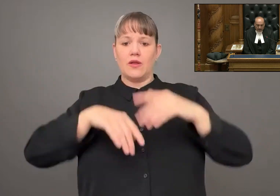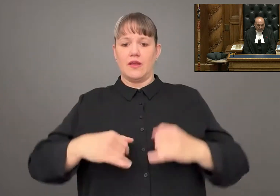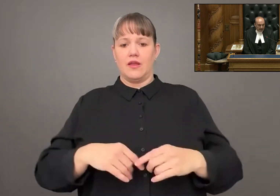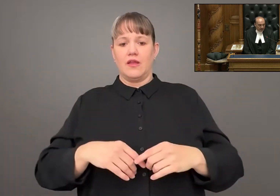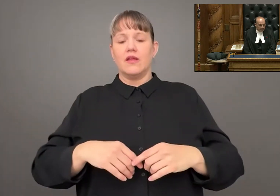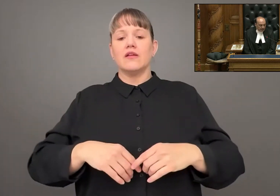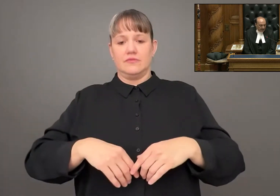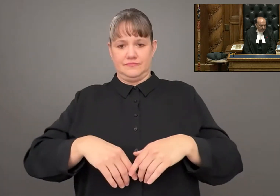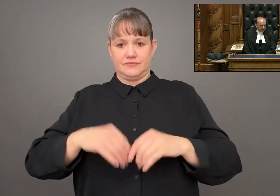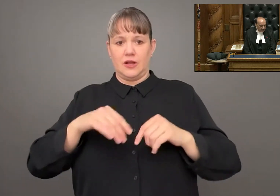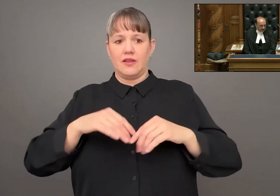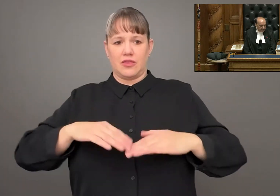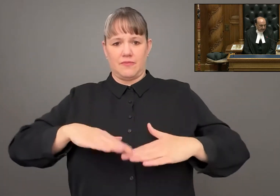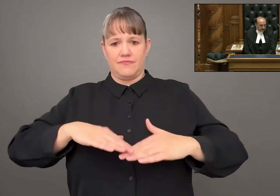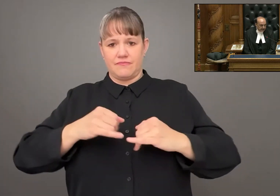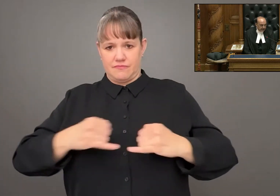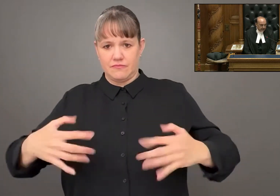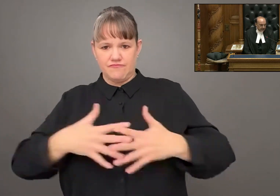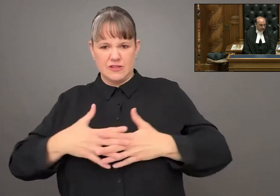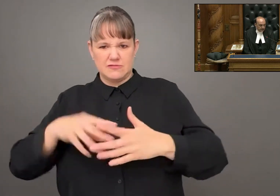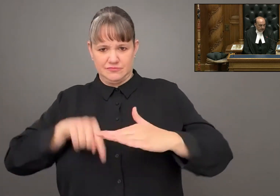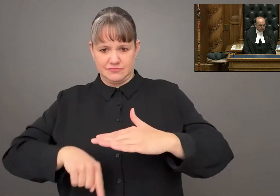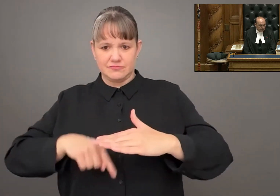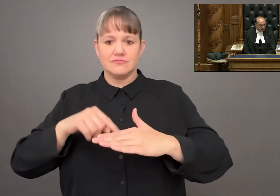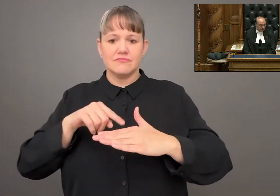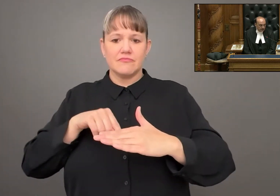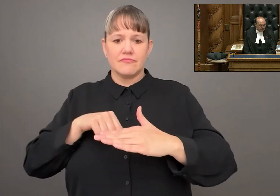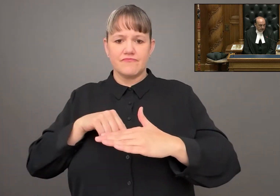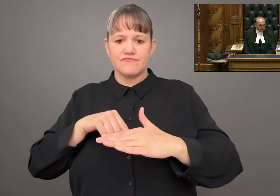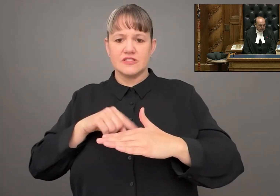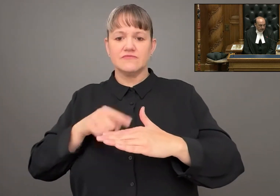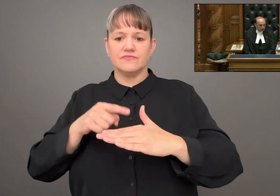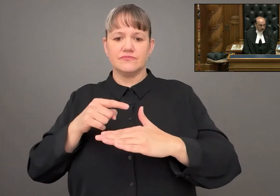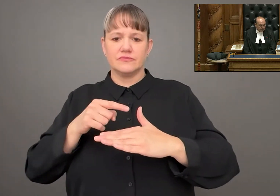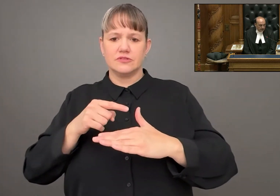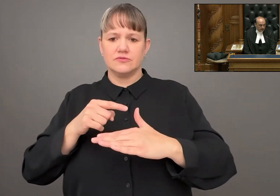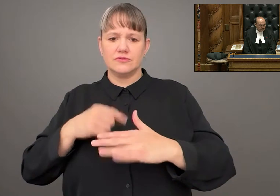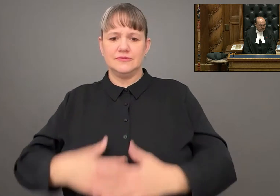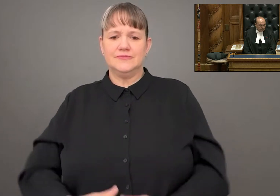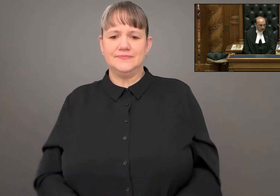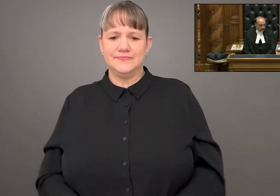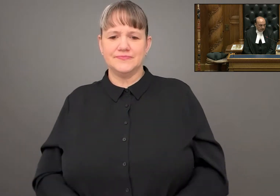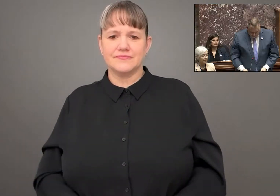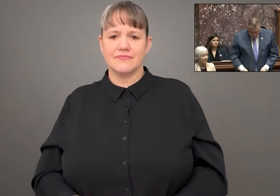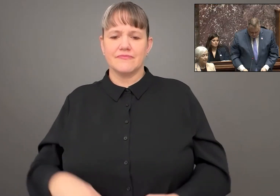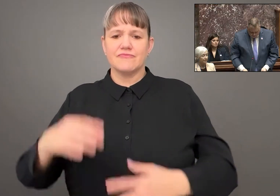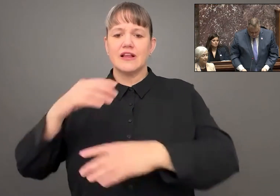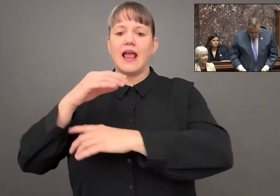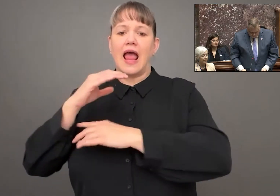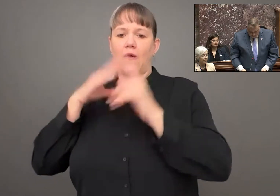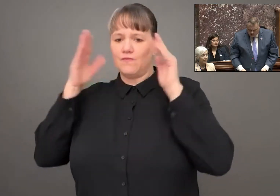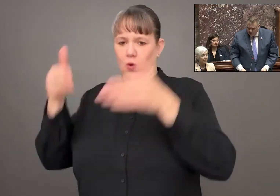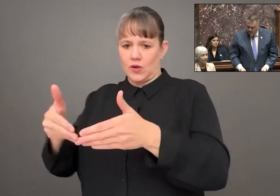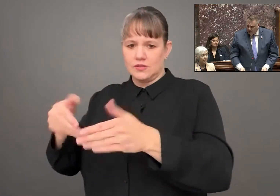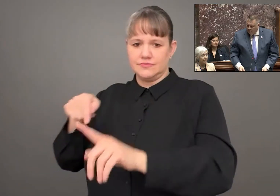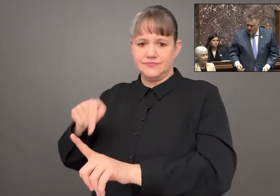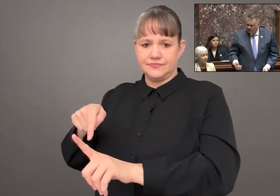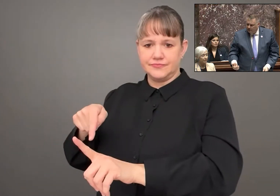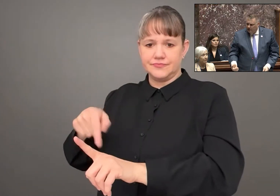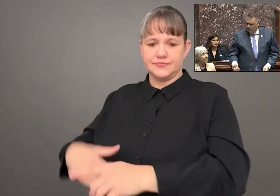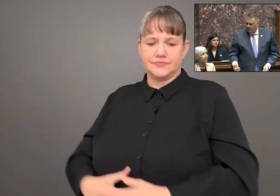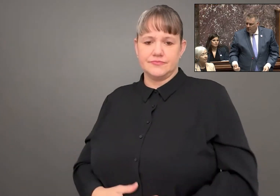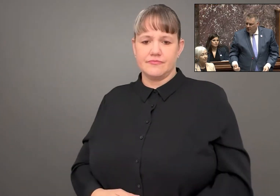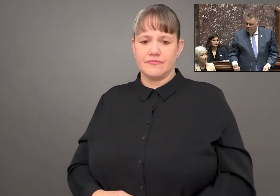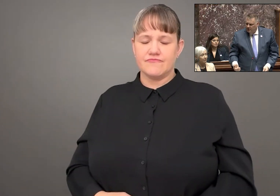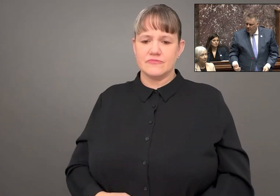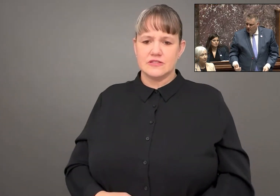Member for Kamloops Centre. Thank you, Mr. Speaker. Well, it's been quite the day of evasion of forestry questions by this government. We asked a